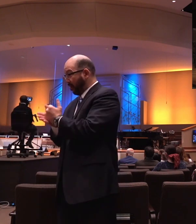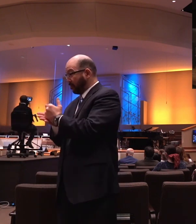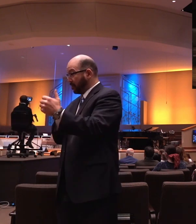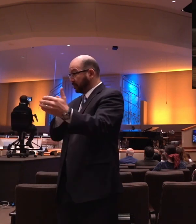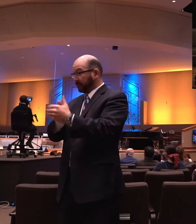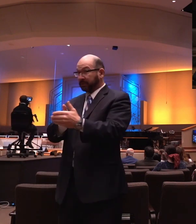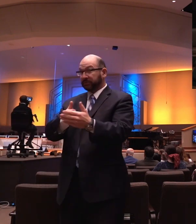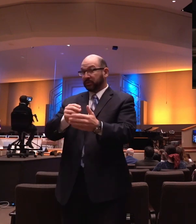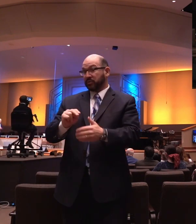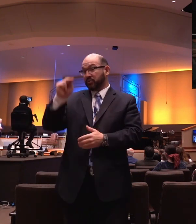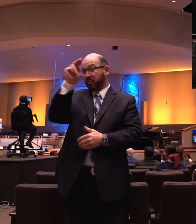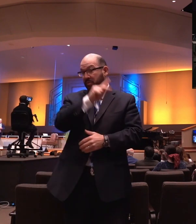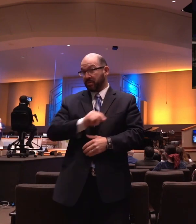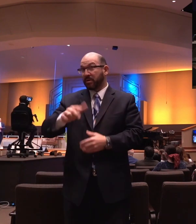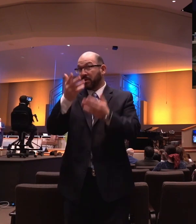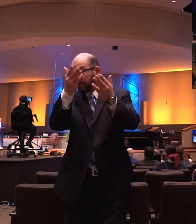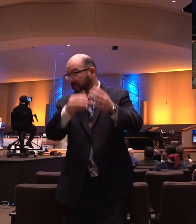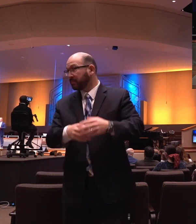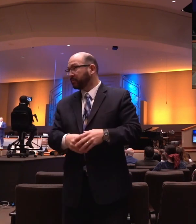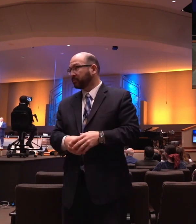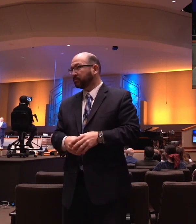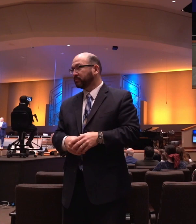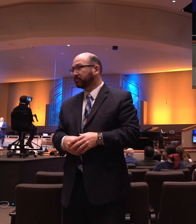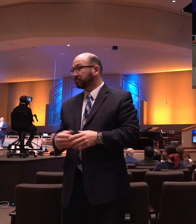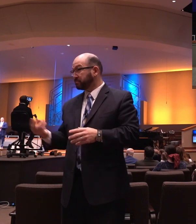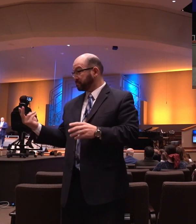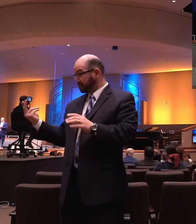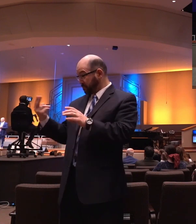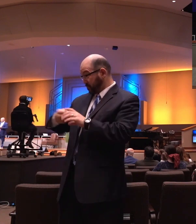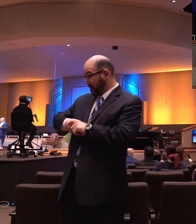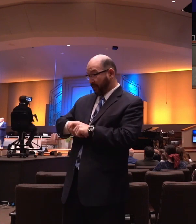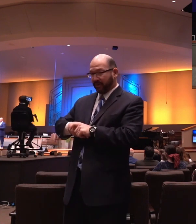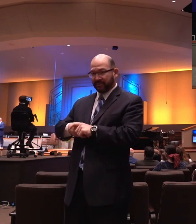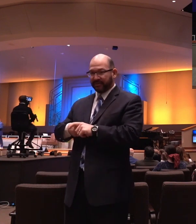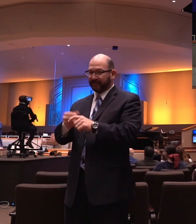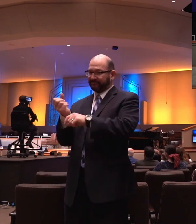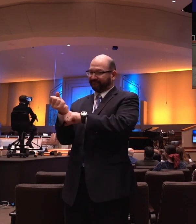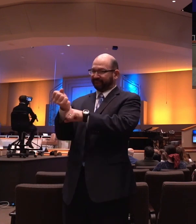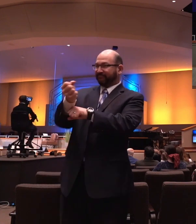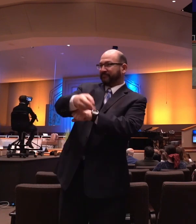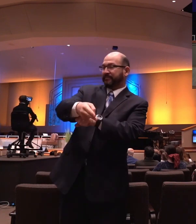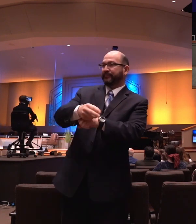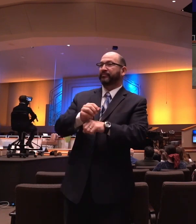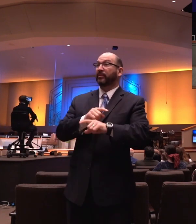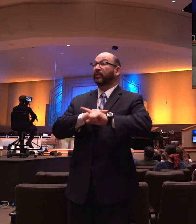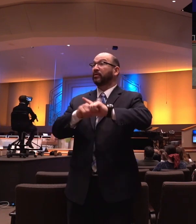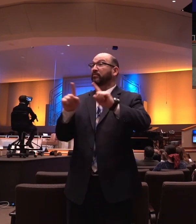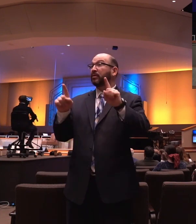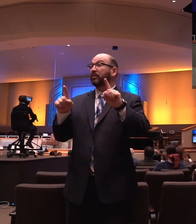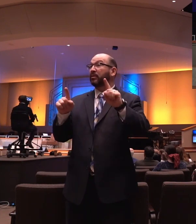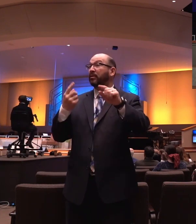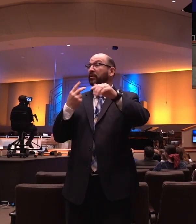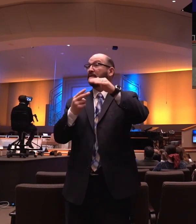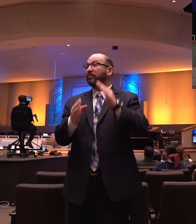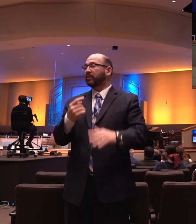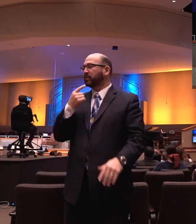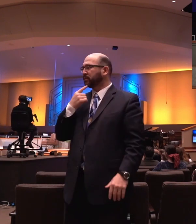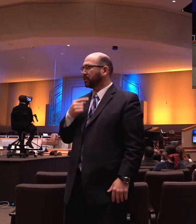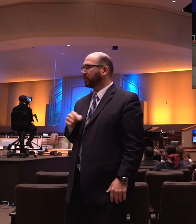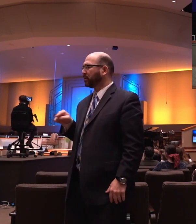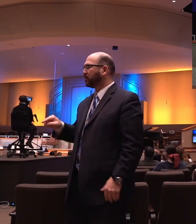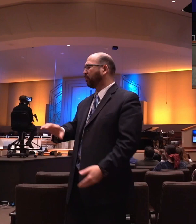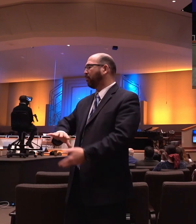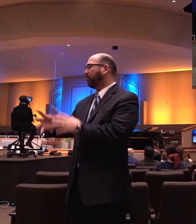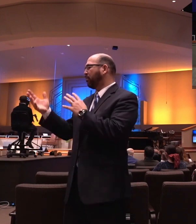long story short, it works. But the man of God comes to him and says, you messed